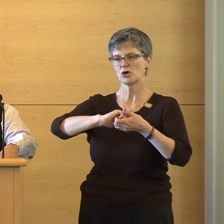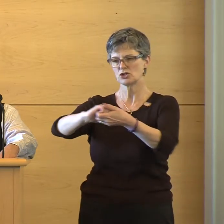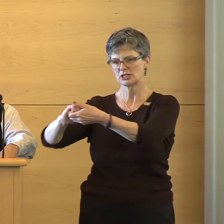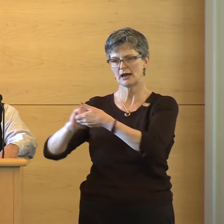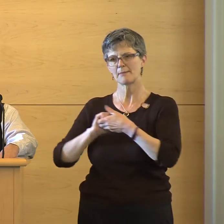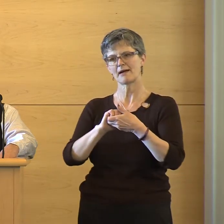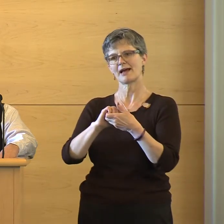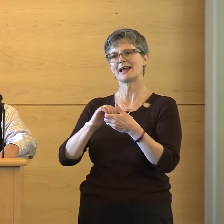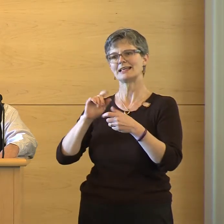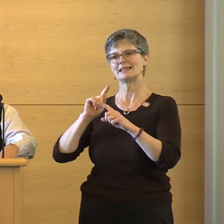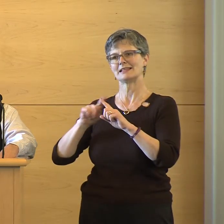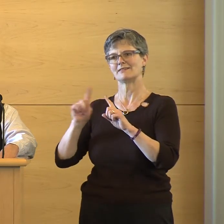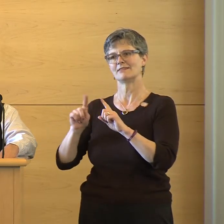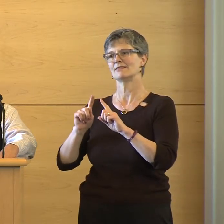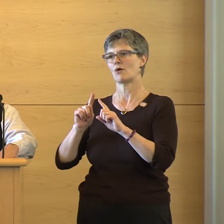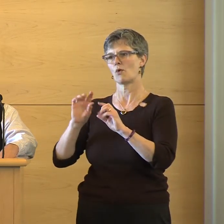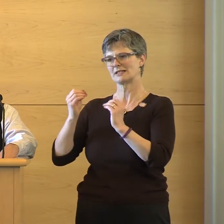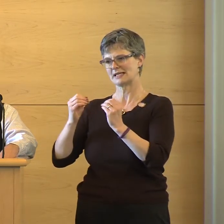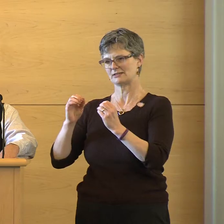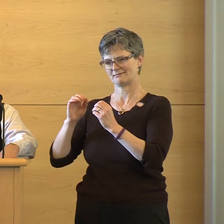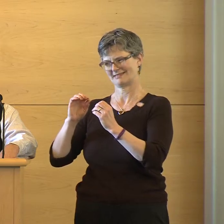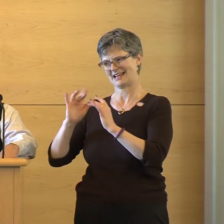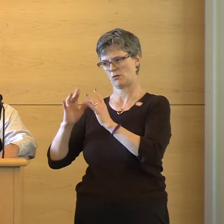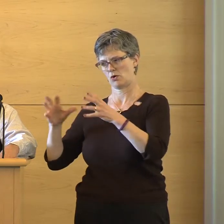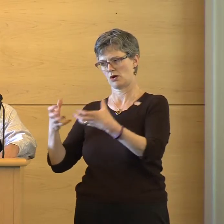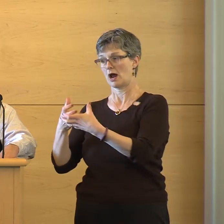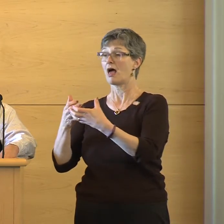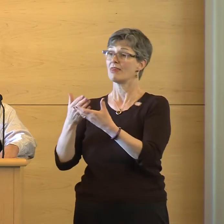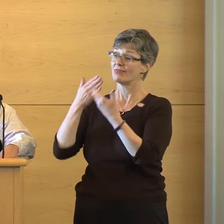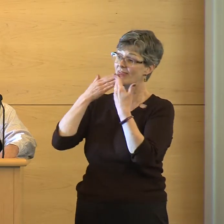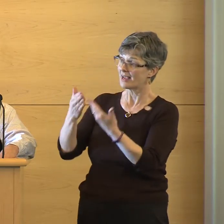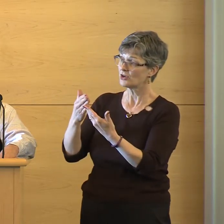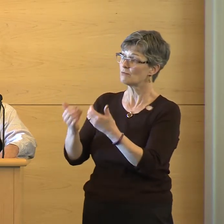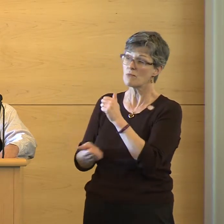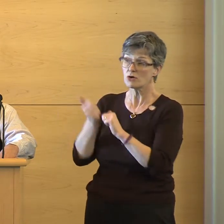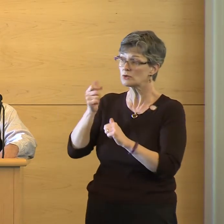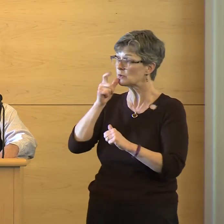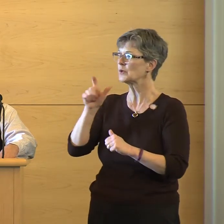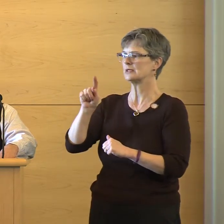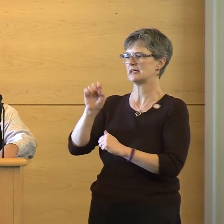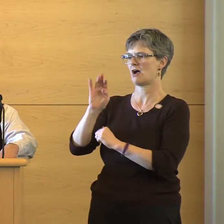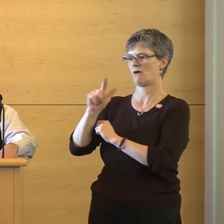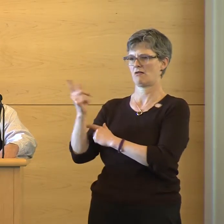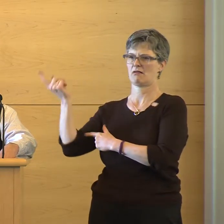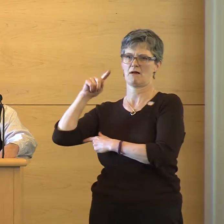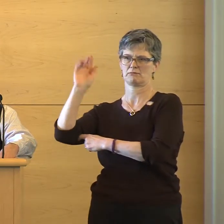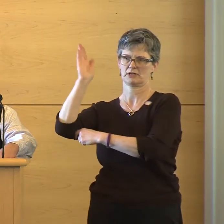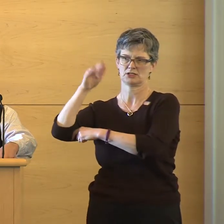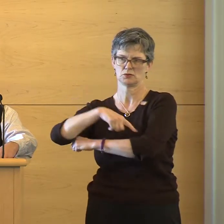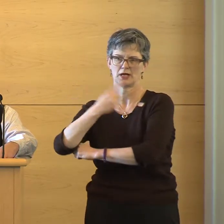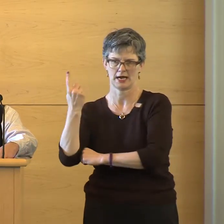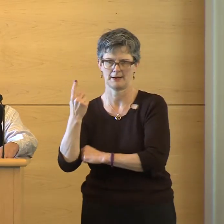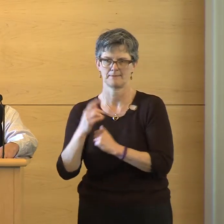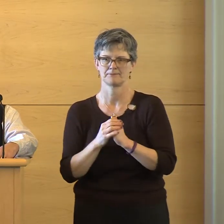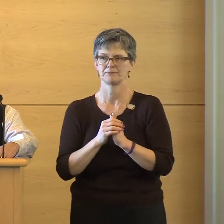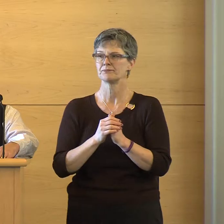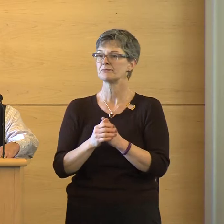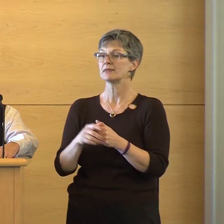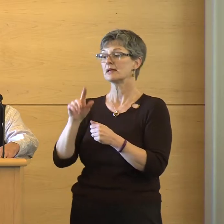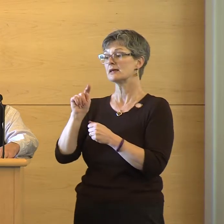Public Library LEAP Program, which stands for the Library Equal Access Program, and the Healthy Aging